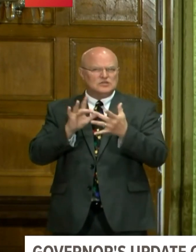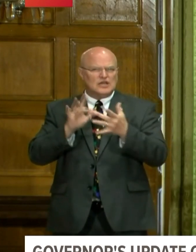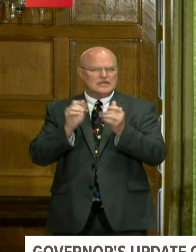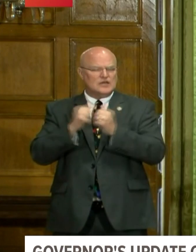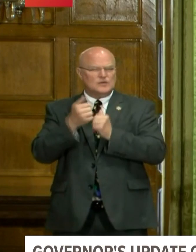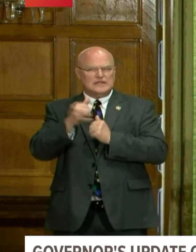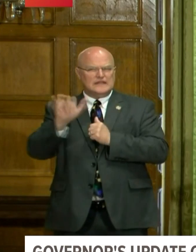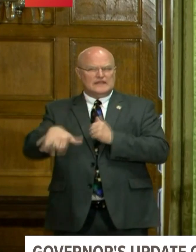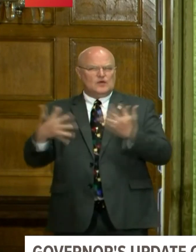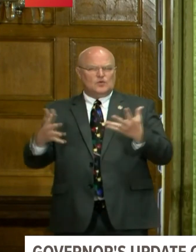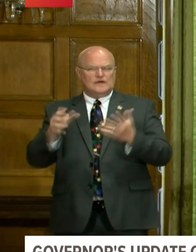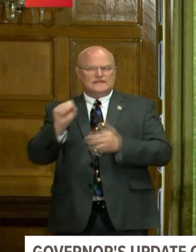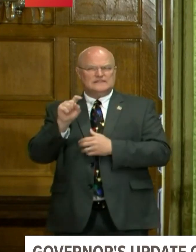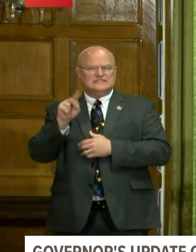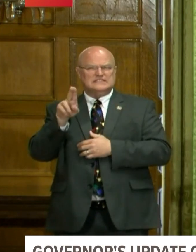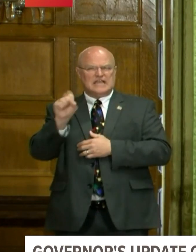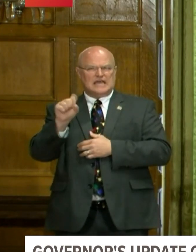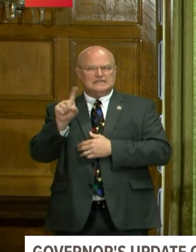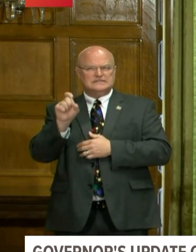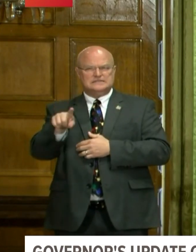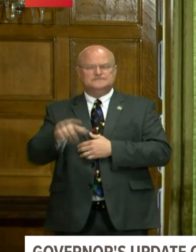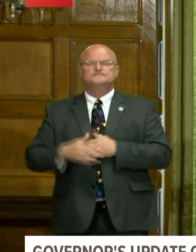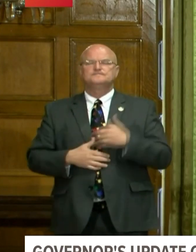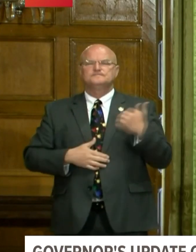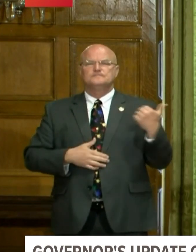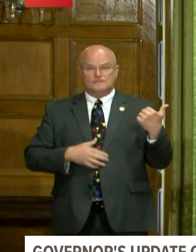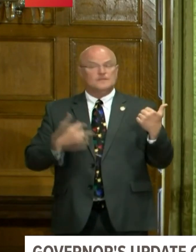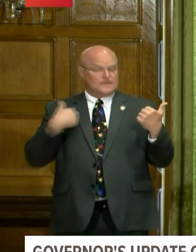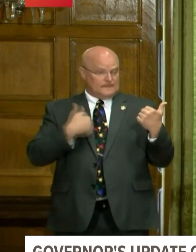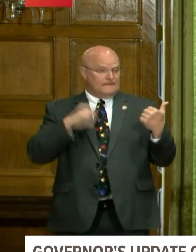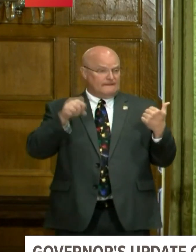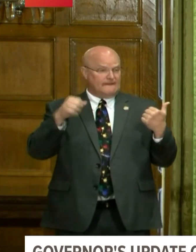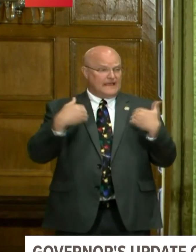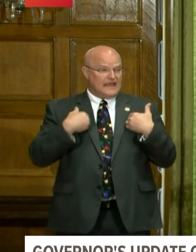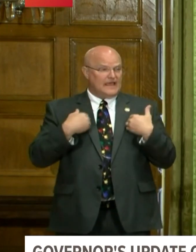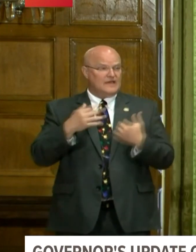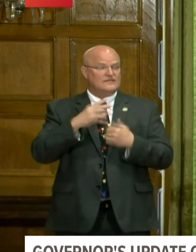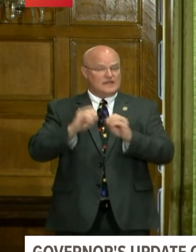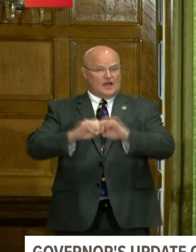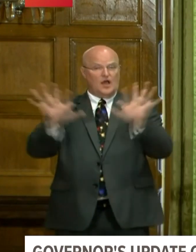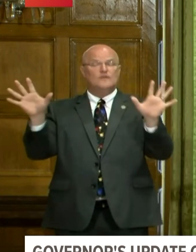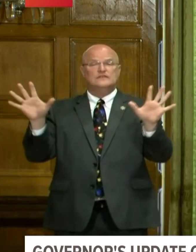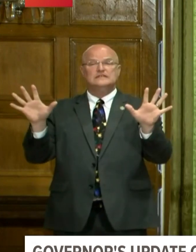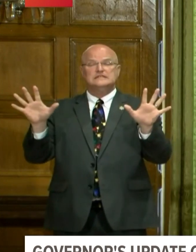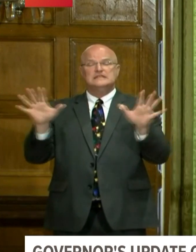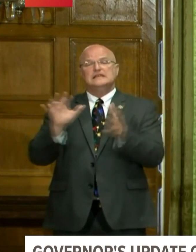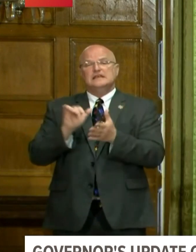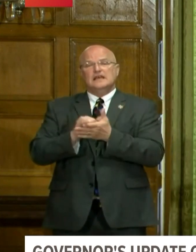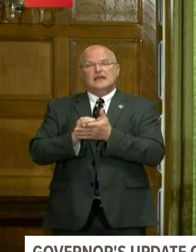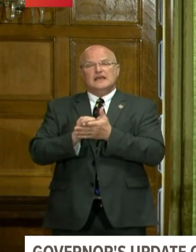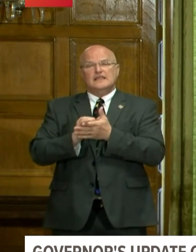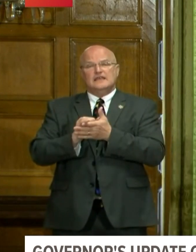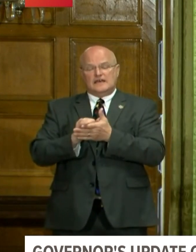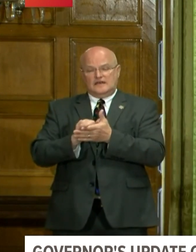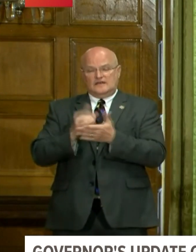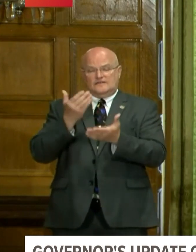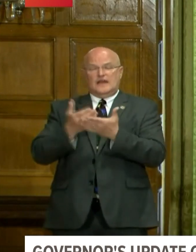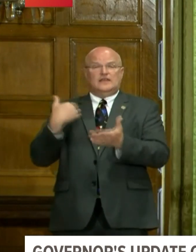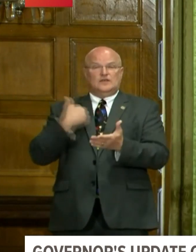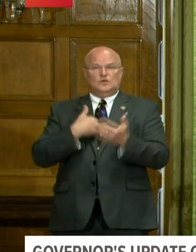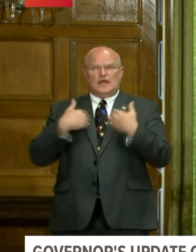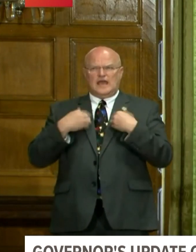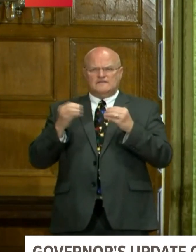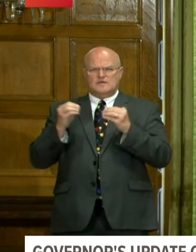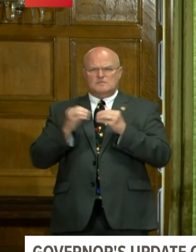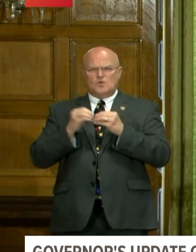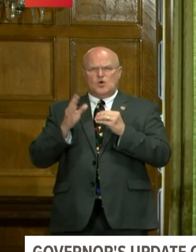on kind of what their status is? We have, and obviously the fact that we have, I believe it's